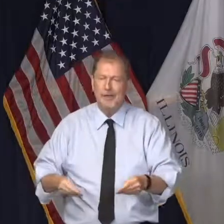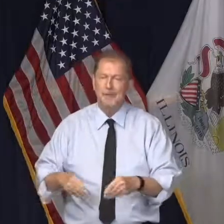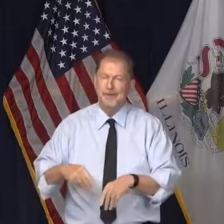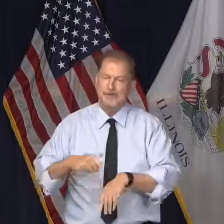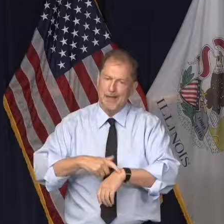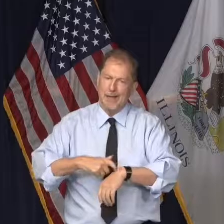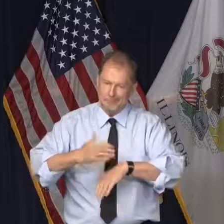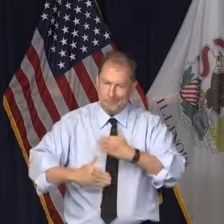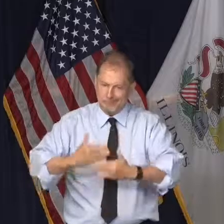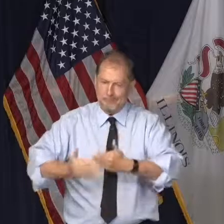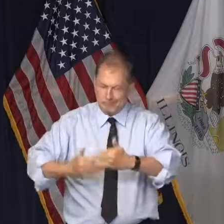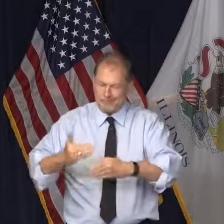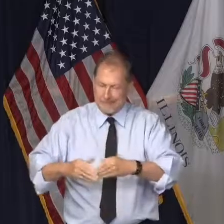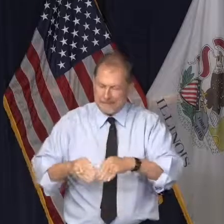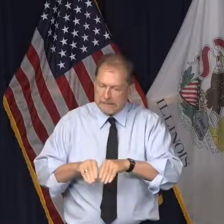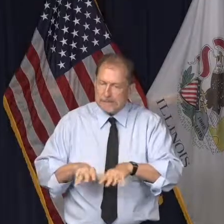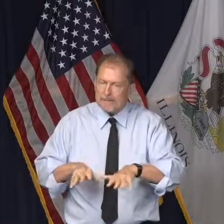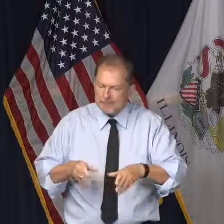in short,